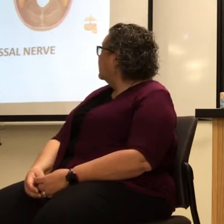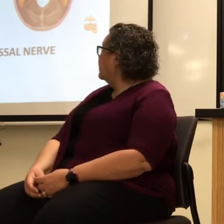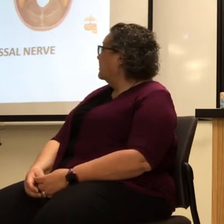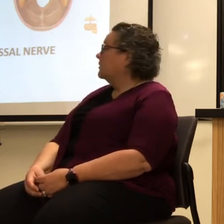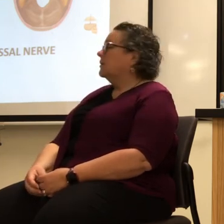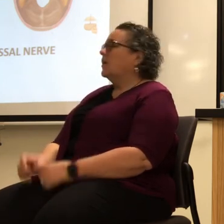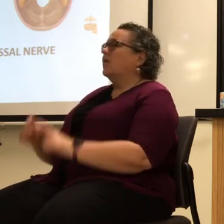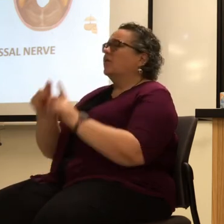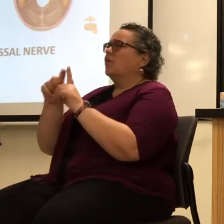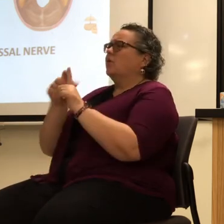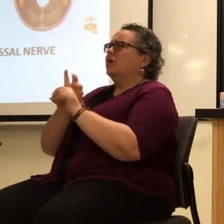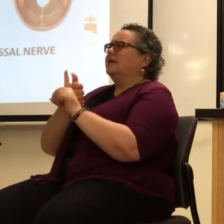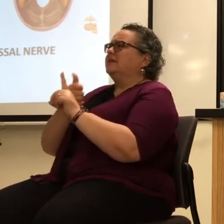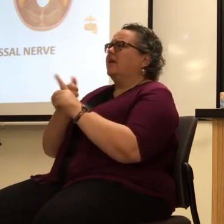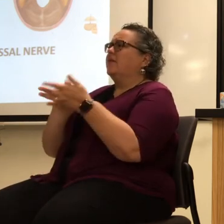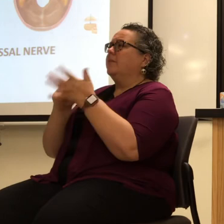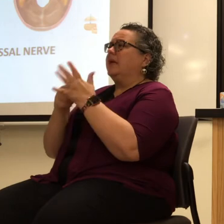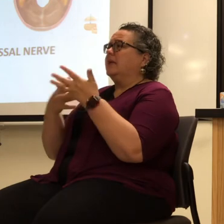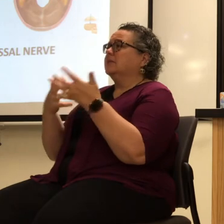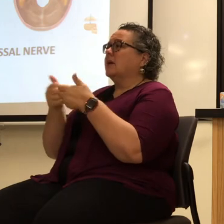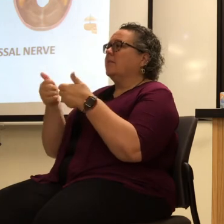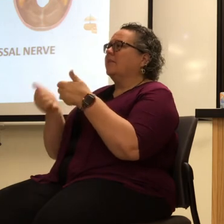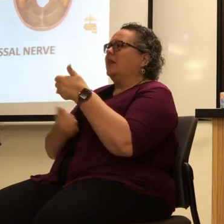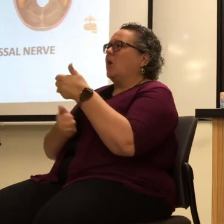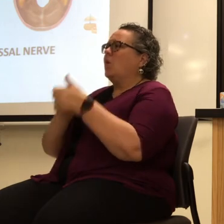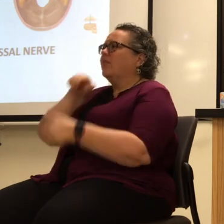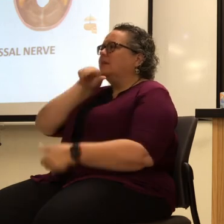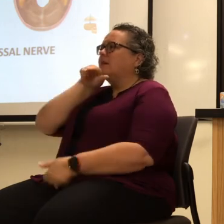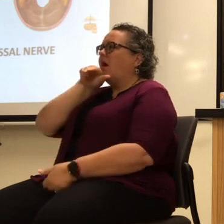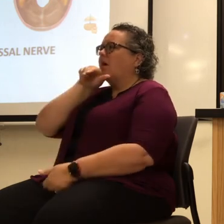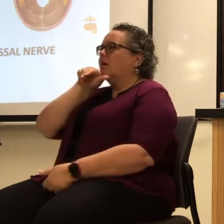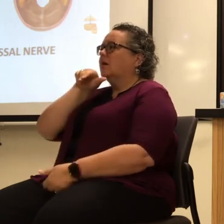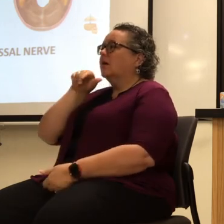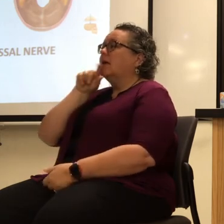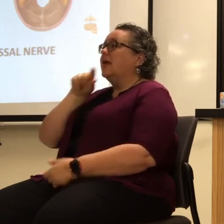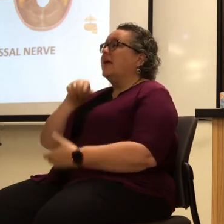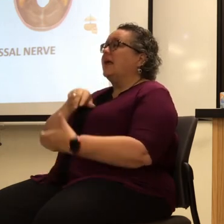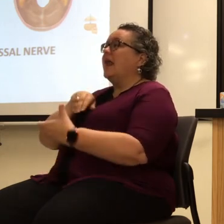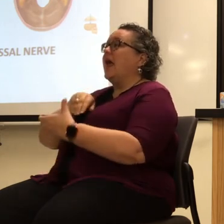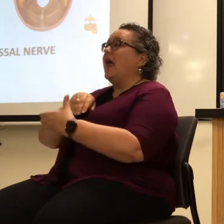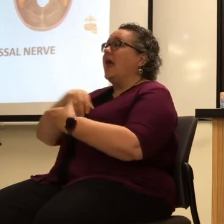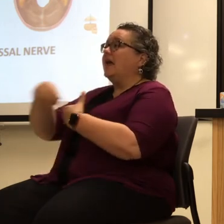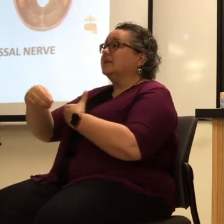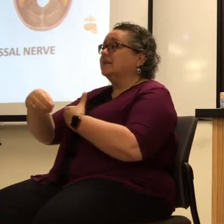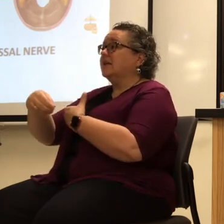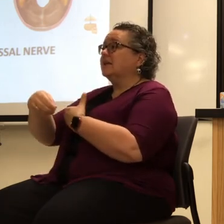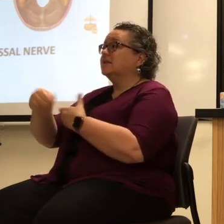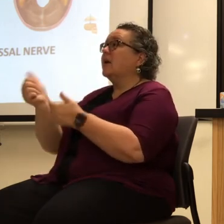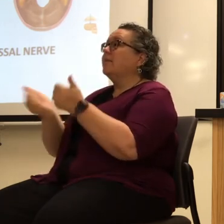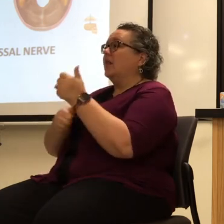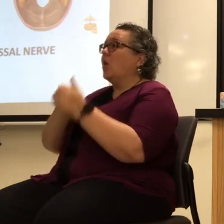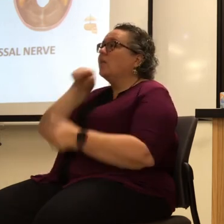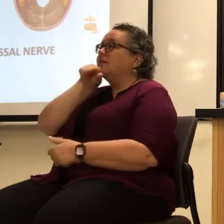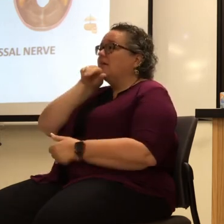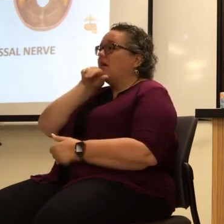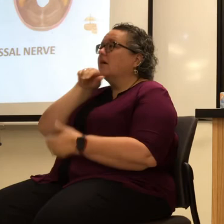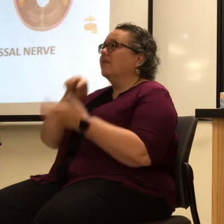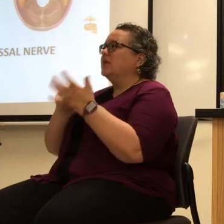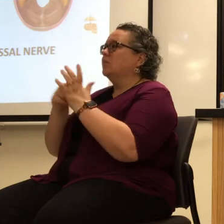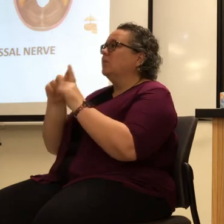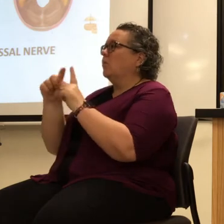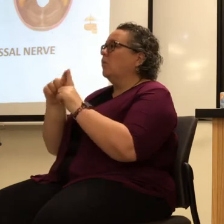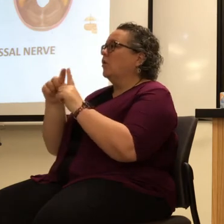the word means below the tongue. It exits hypoglossal canal on the occipital bone.